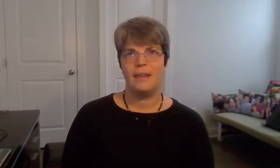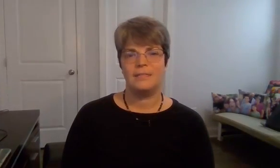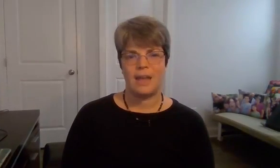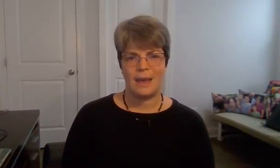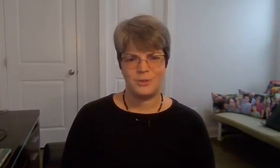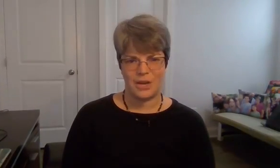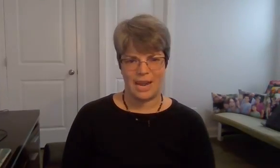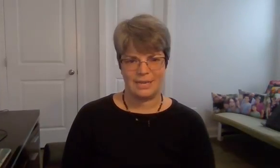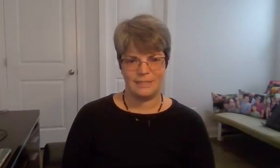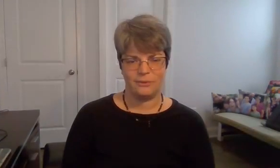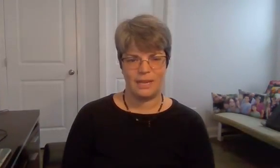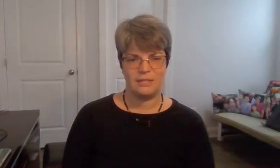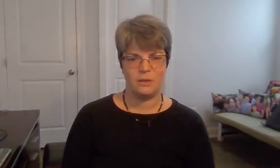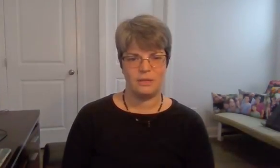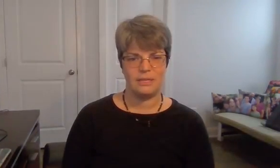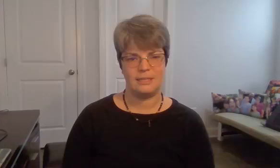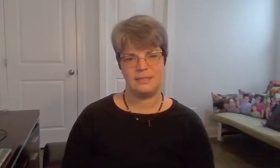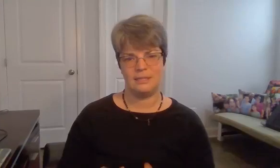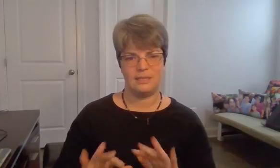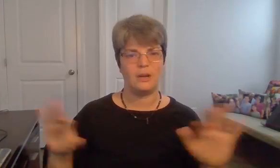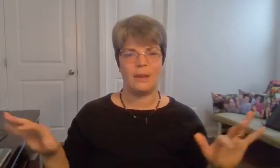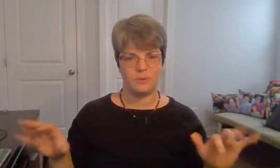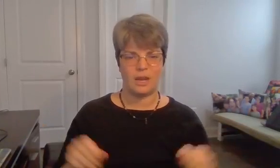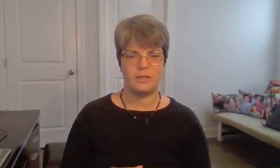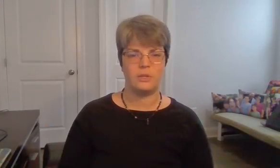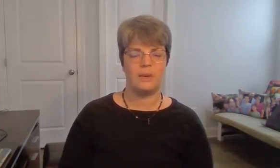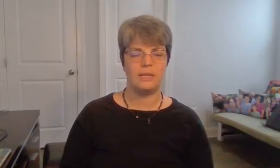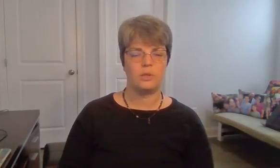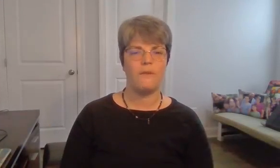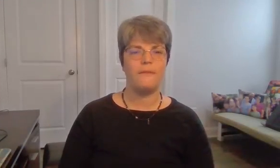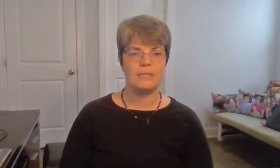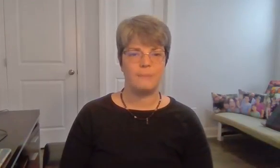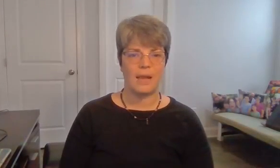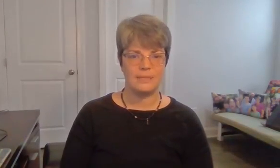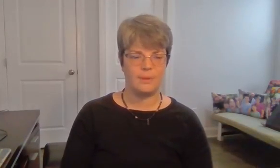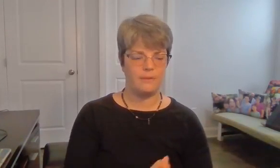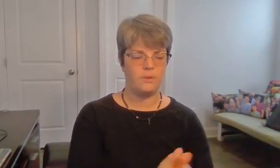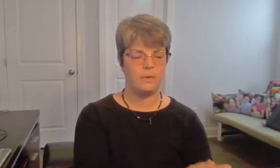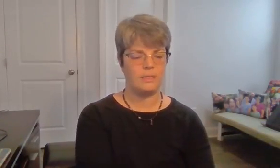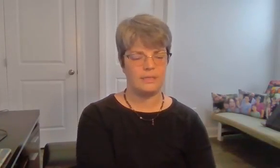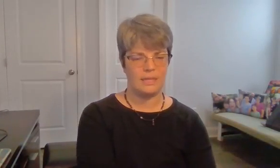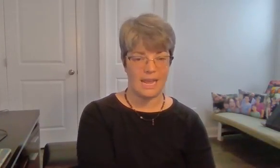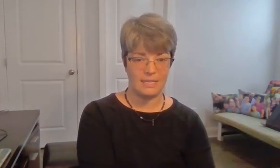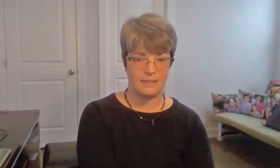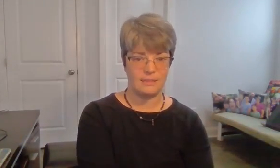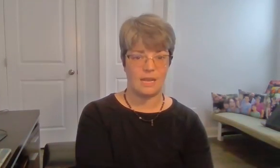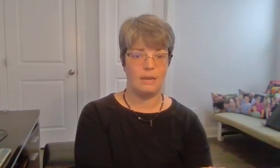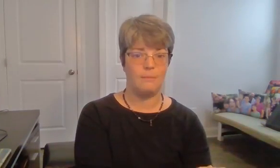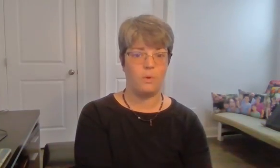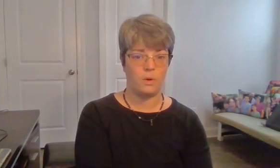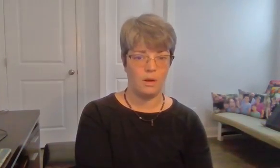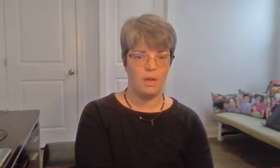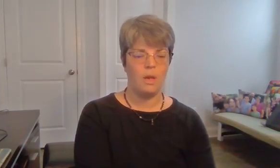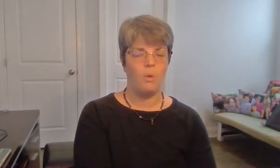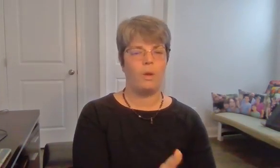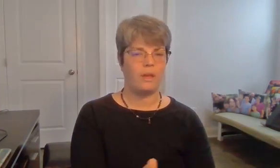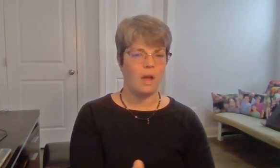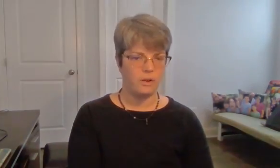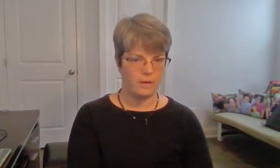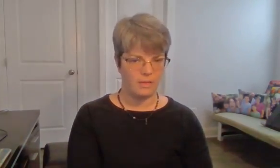it's abstract, right? So it's very abstract. So as often as possible, if you can connect the sign more with a concrete thing,